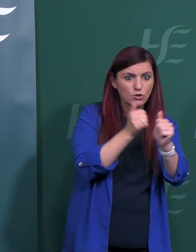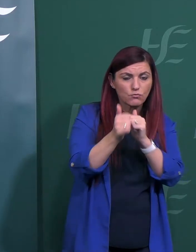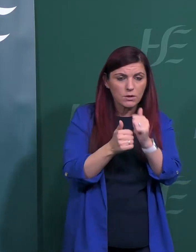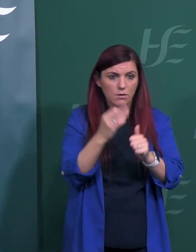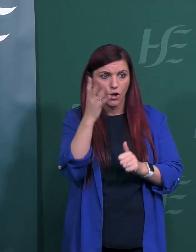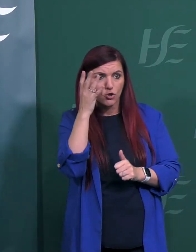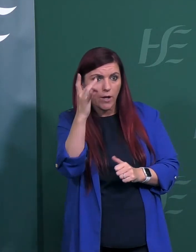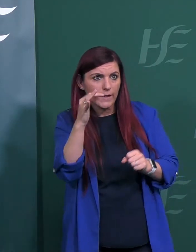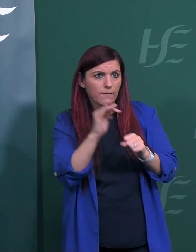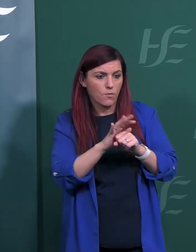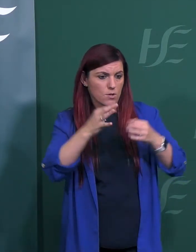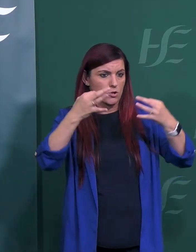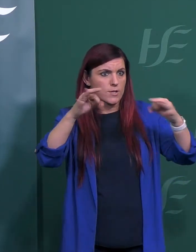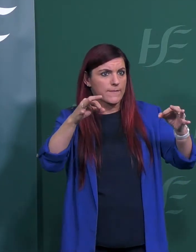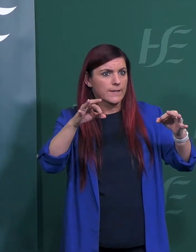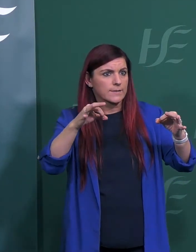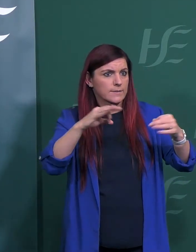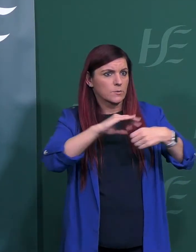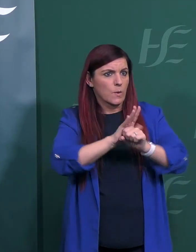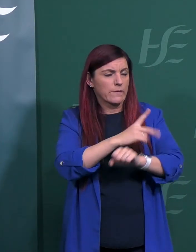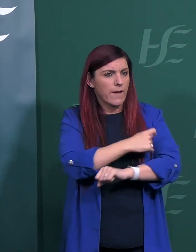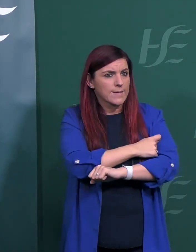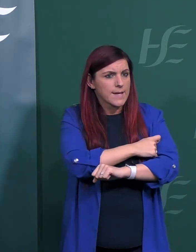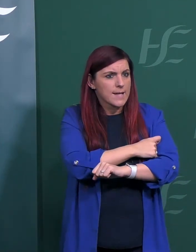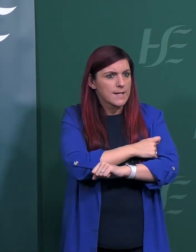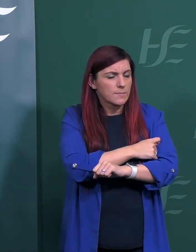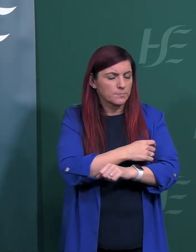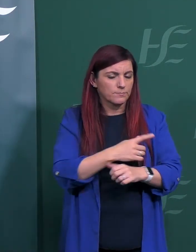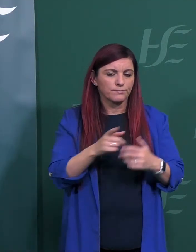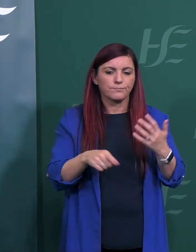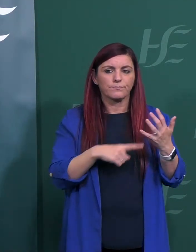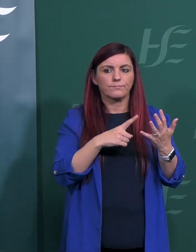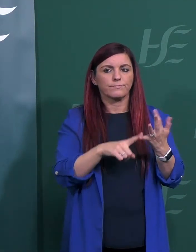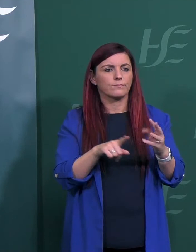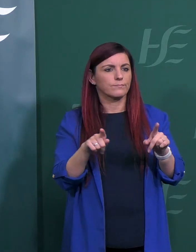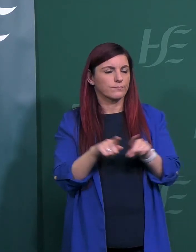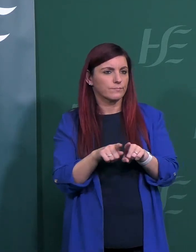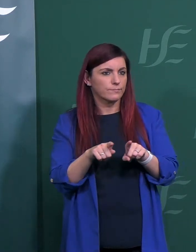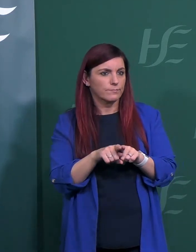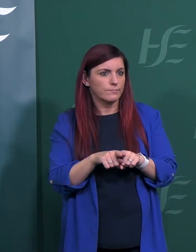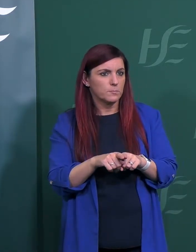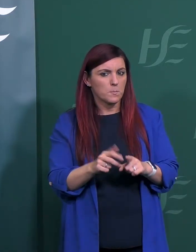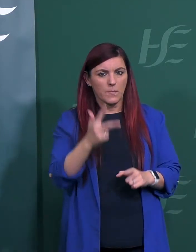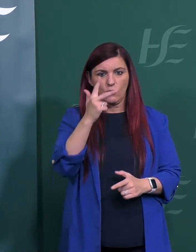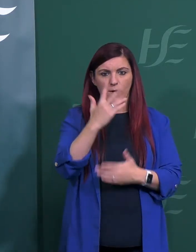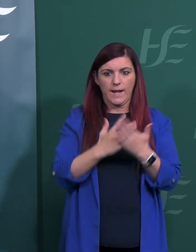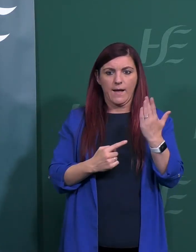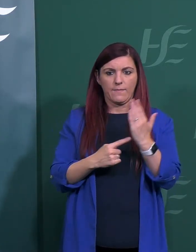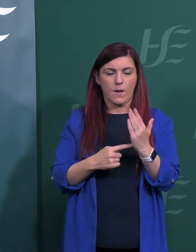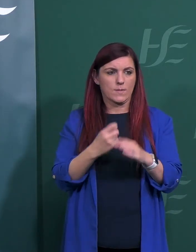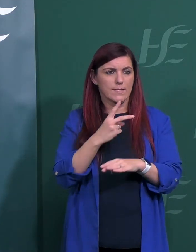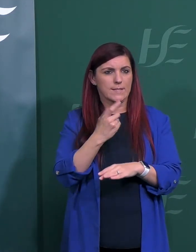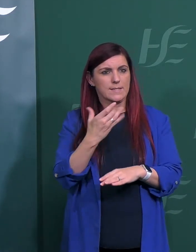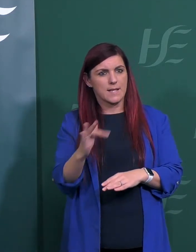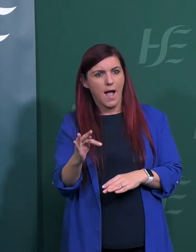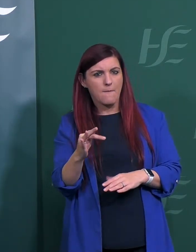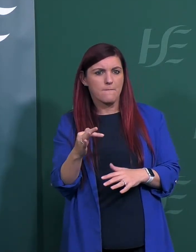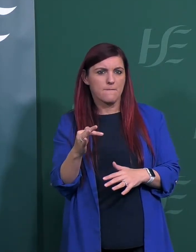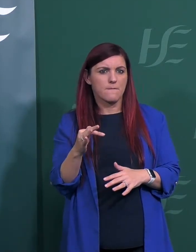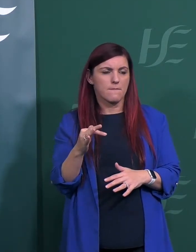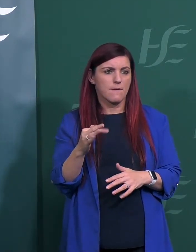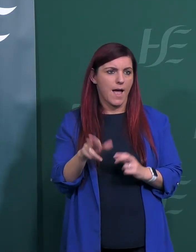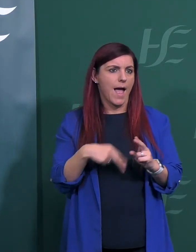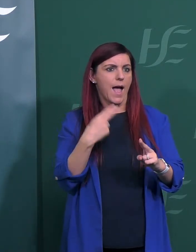the COVID compliance levels. And we're also doing this with 3,500 staff right now, and probably rising